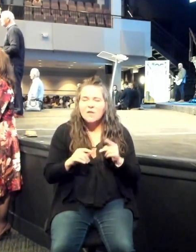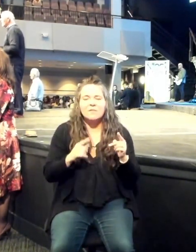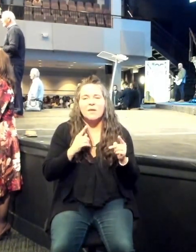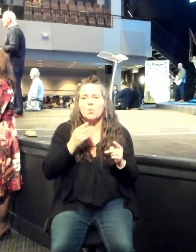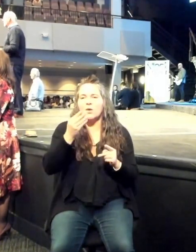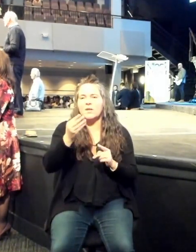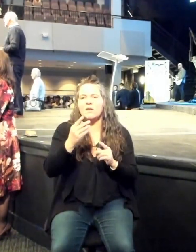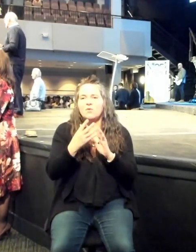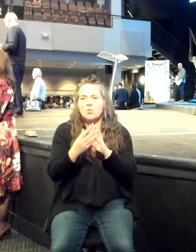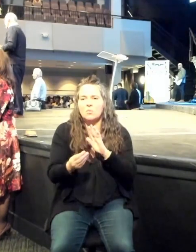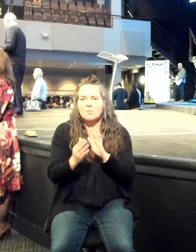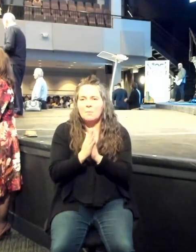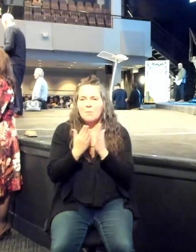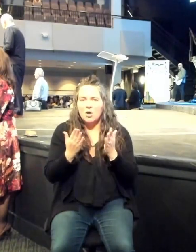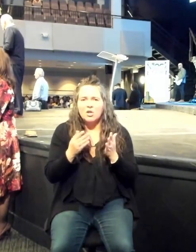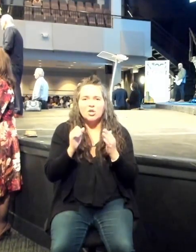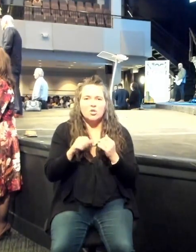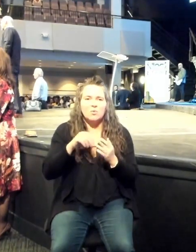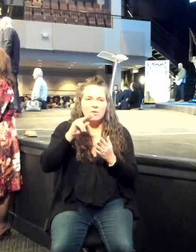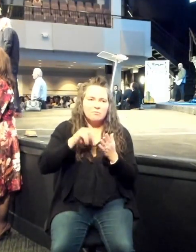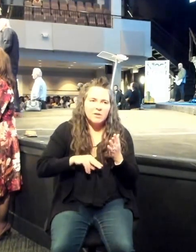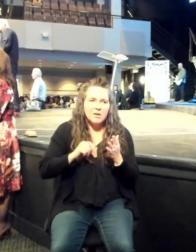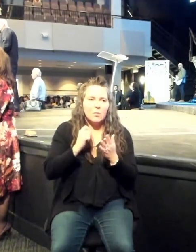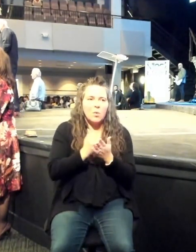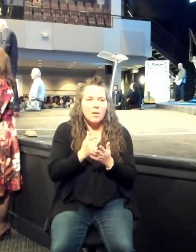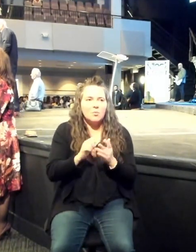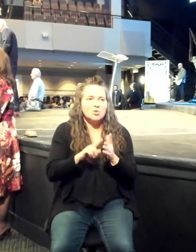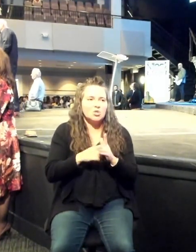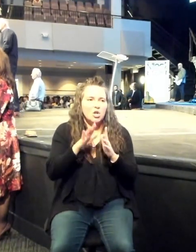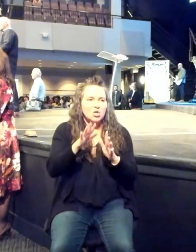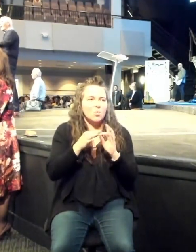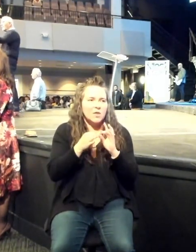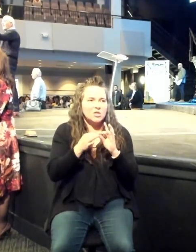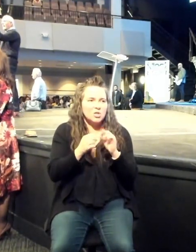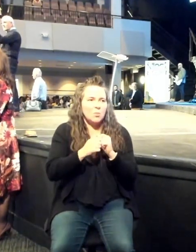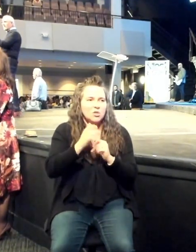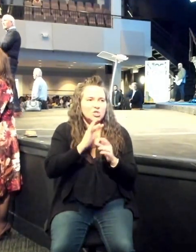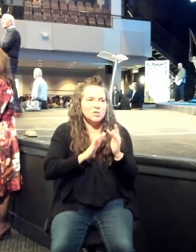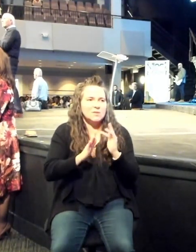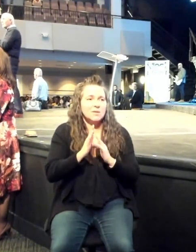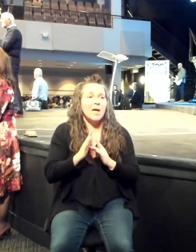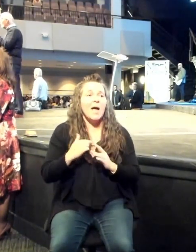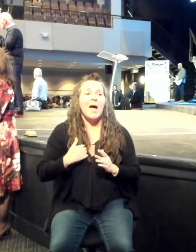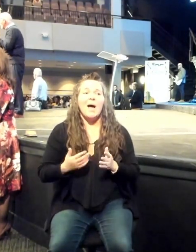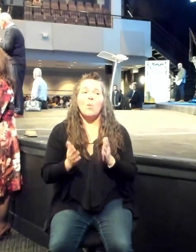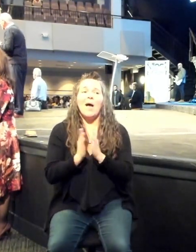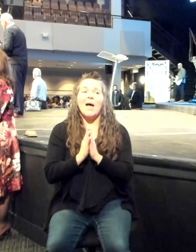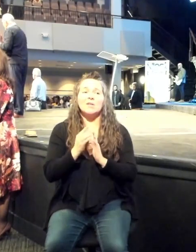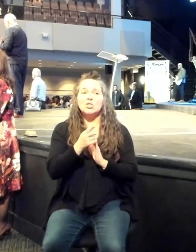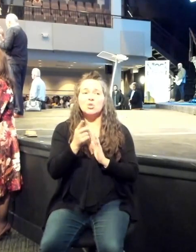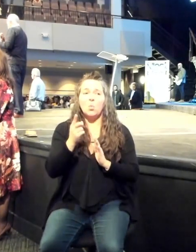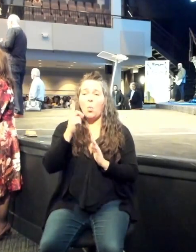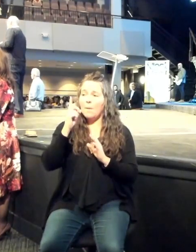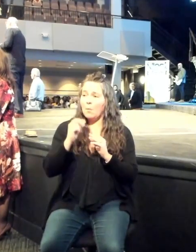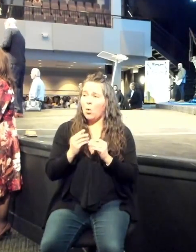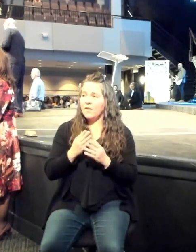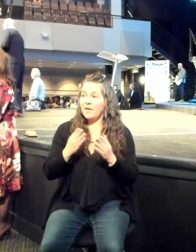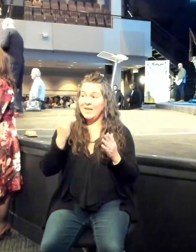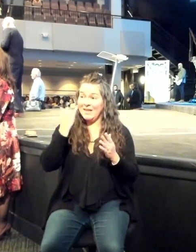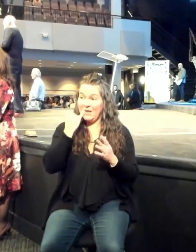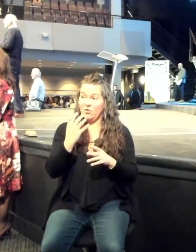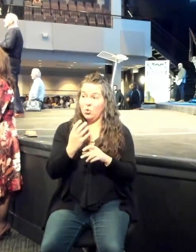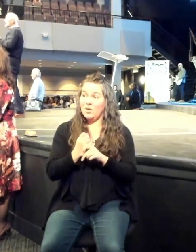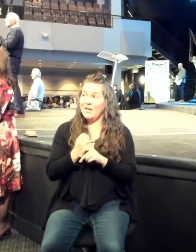that gift, and you can take it home with you, help you get started in your relationship with Jesus. I would ask you if you would do one more thing. If you get a copy of that